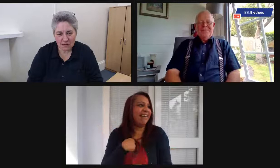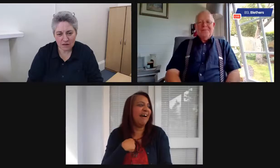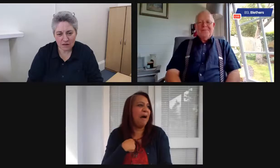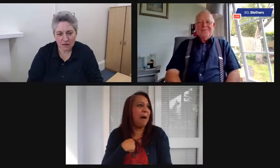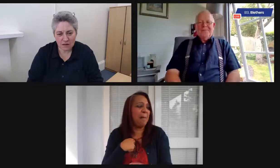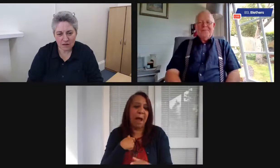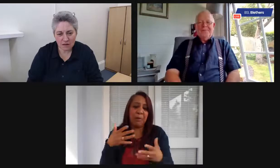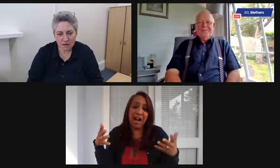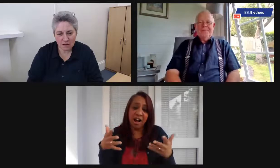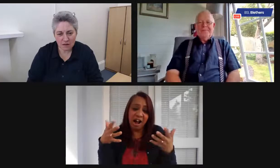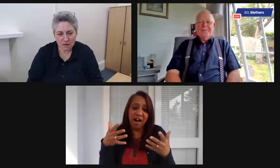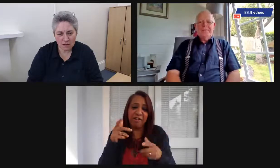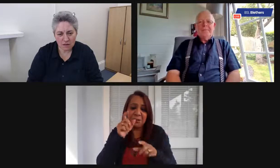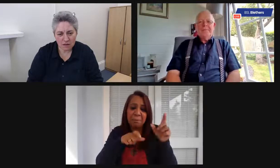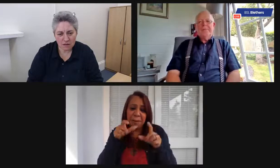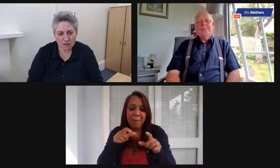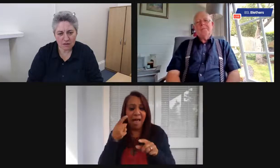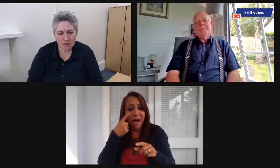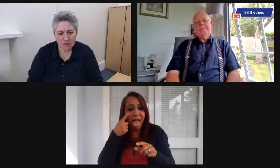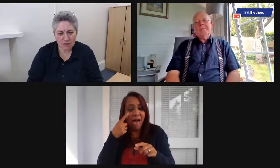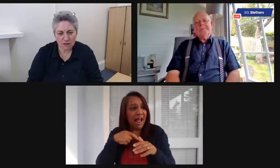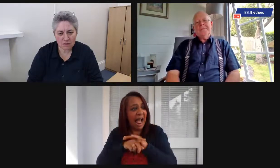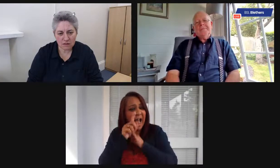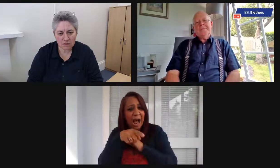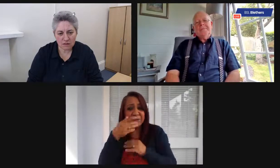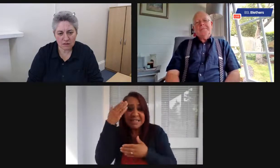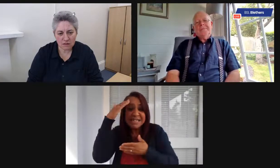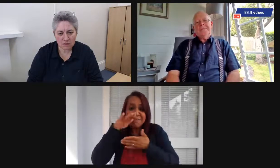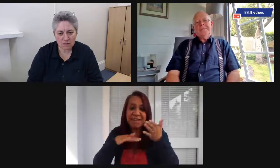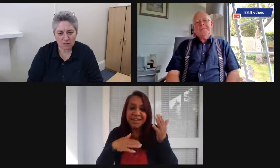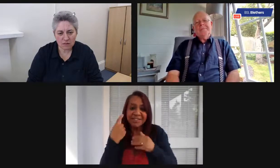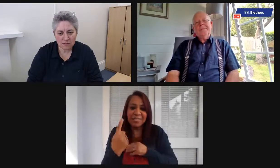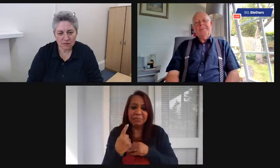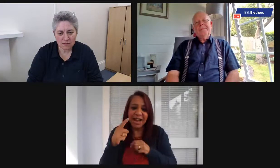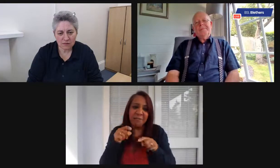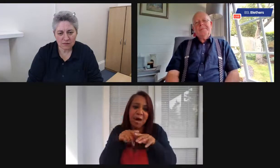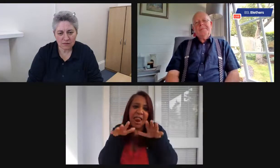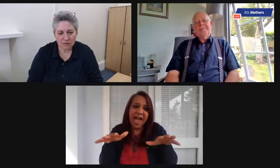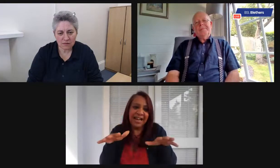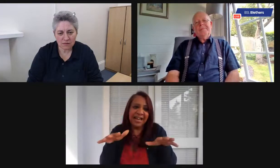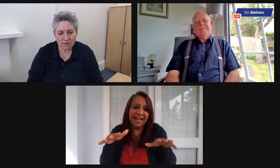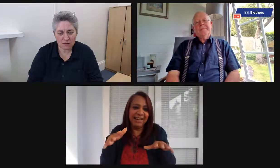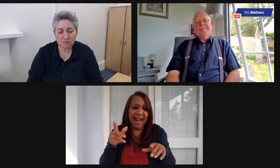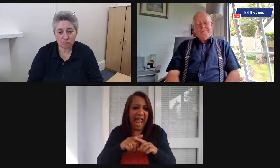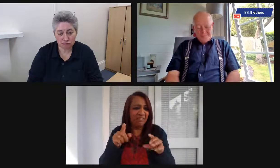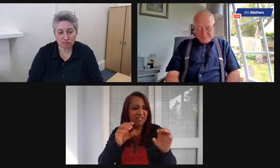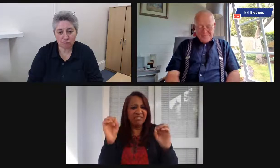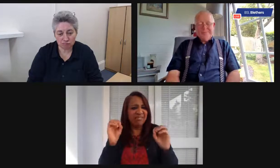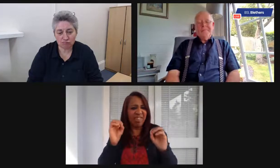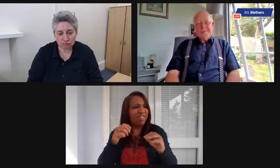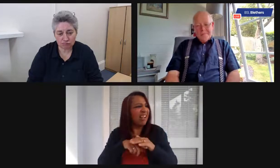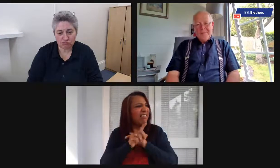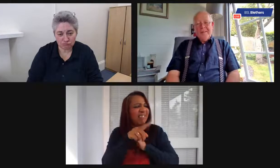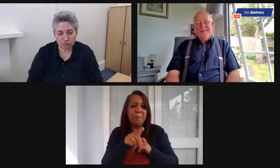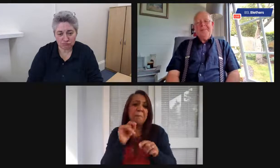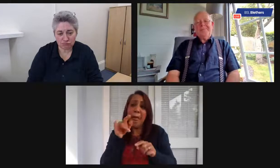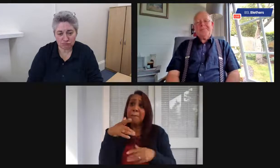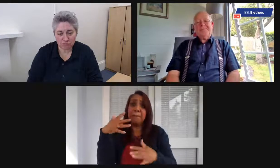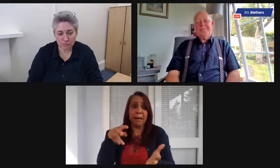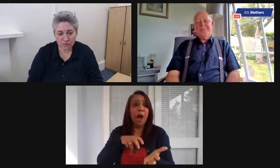And the second thing is I would love to encourage people just to go out themselves and just Yeah. have a